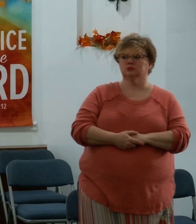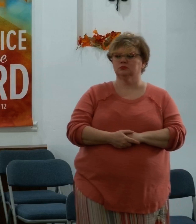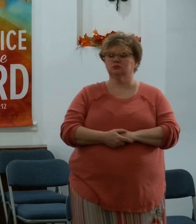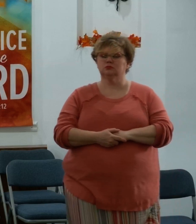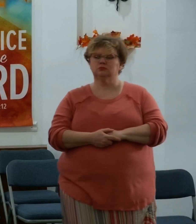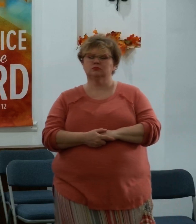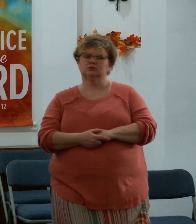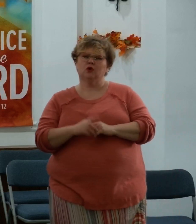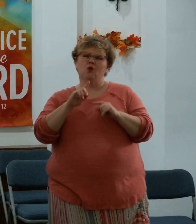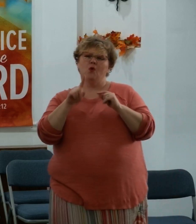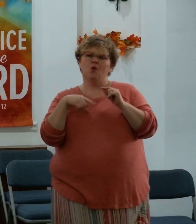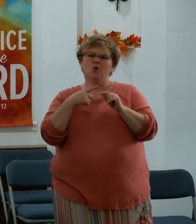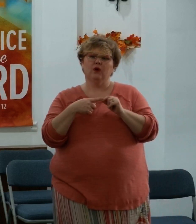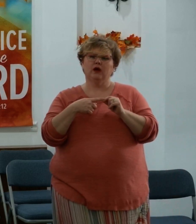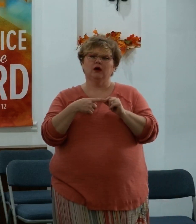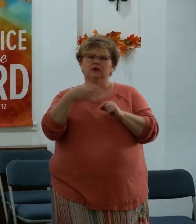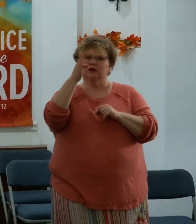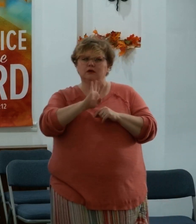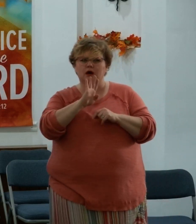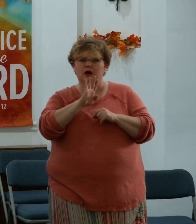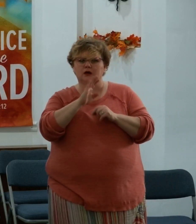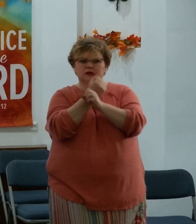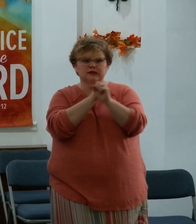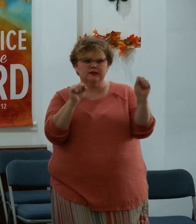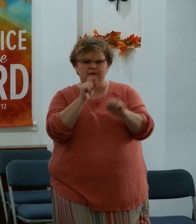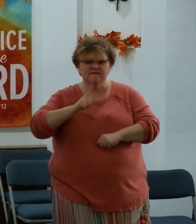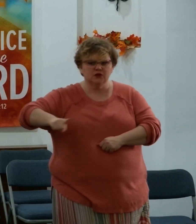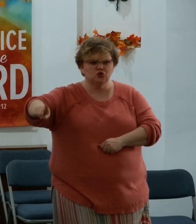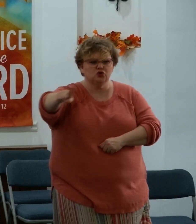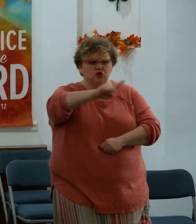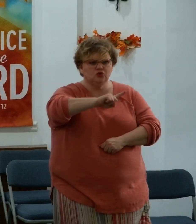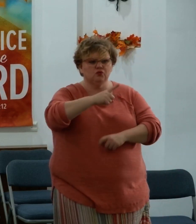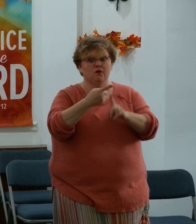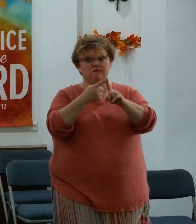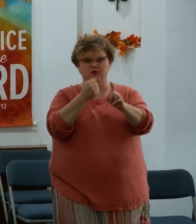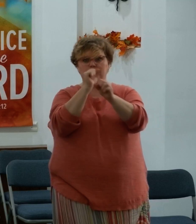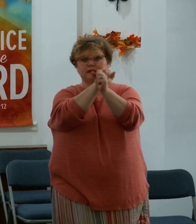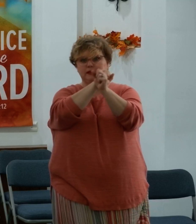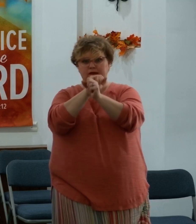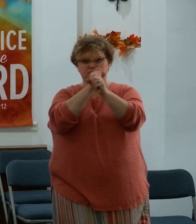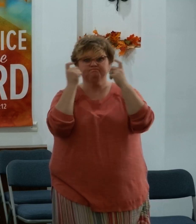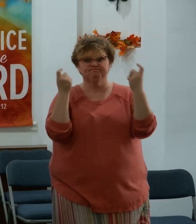When did God deliver you from the slavery to sin?